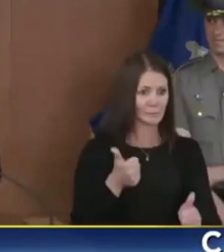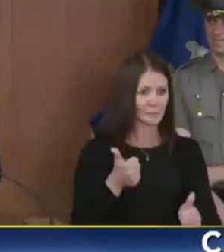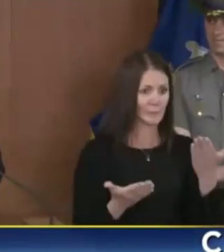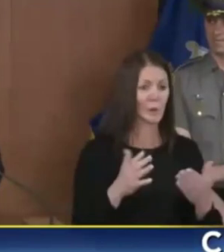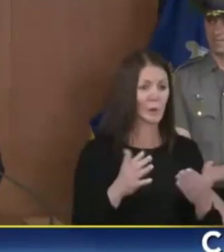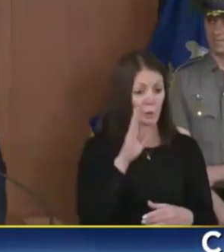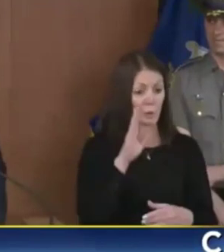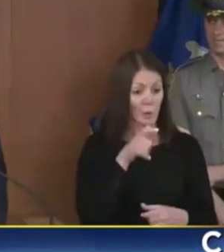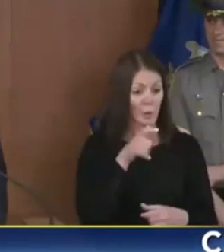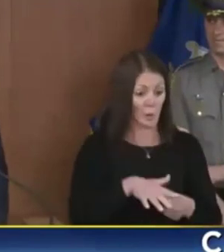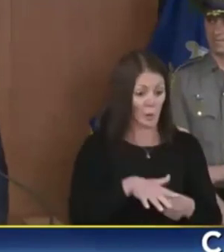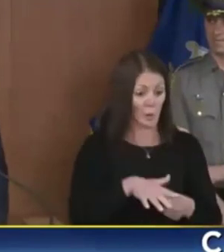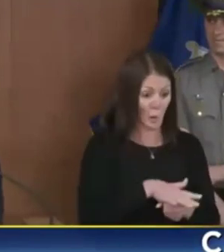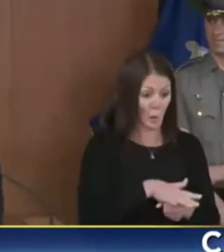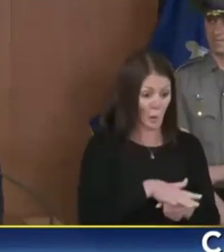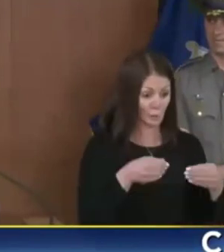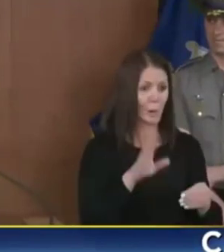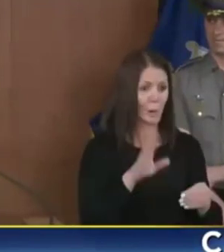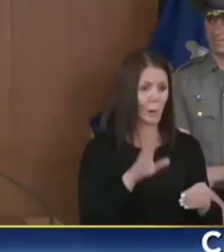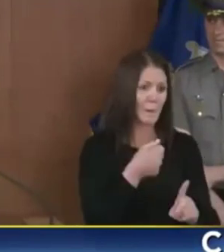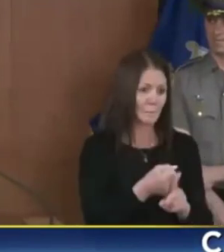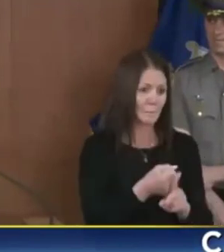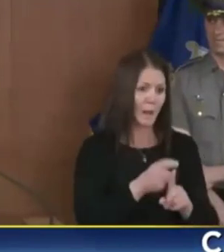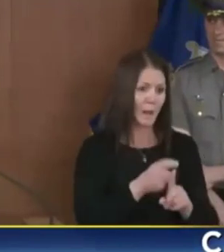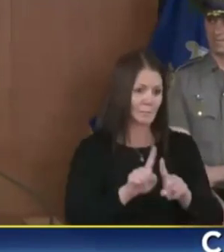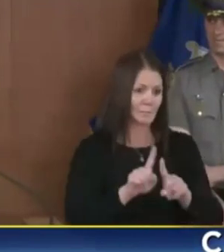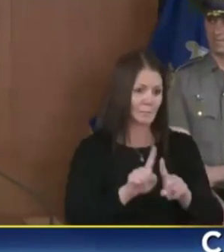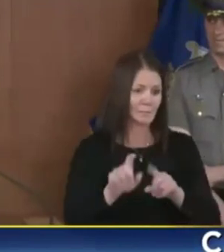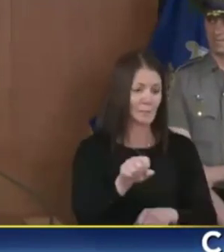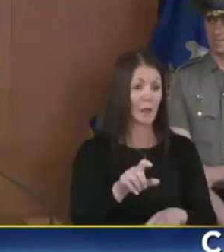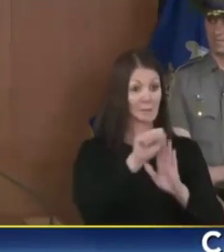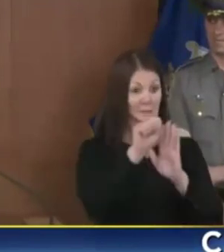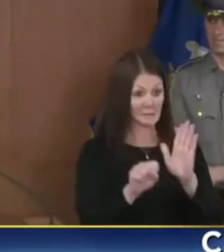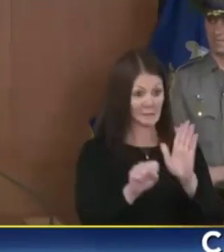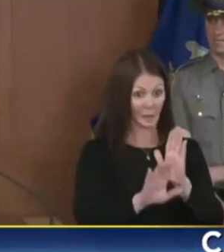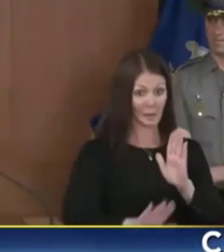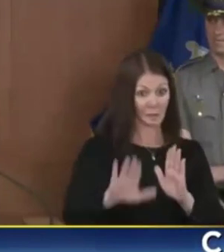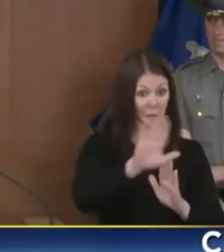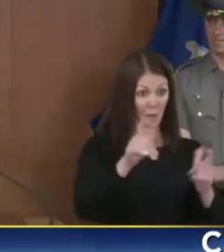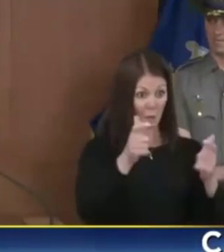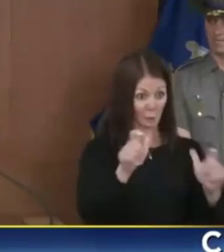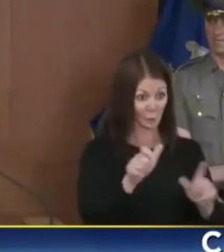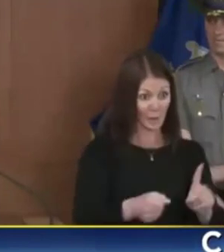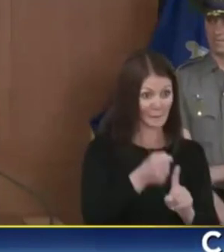local merchants in a variety of different ways. I think broadly for the state, it'll be a lot less of an economic impact.